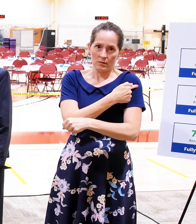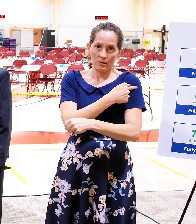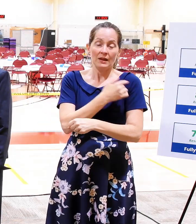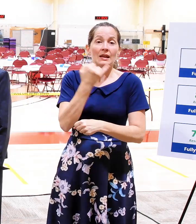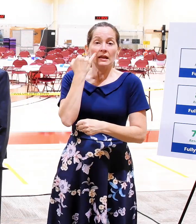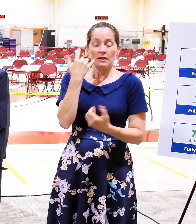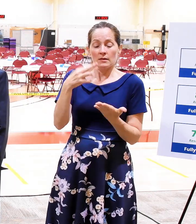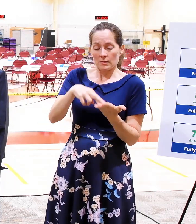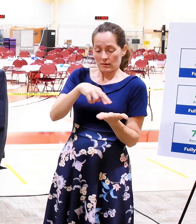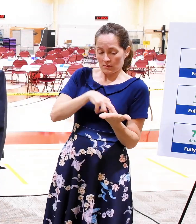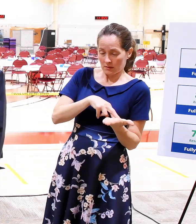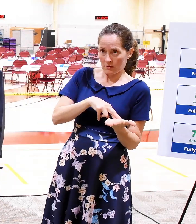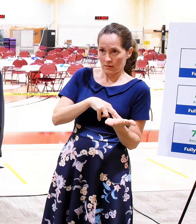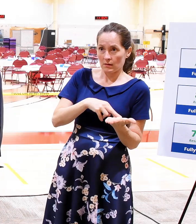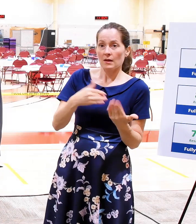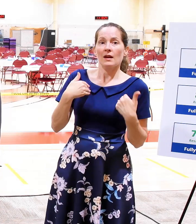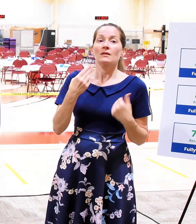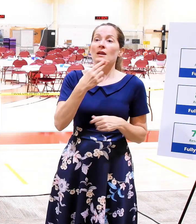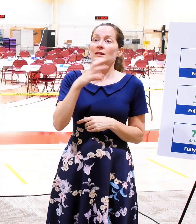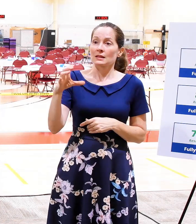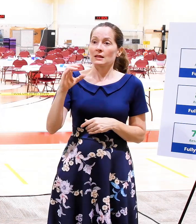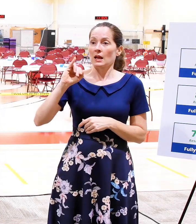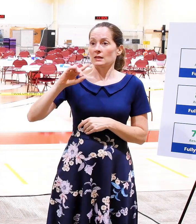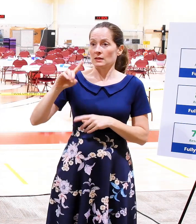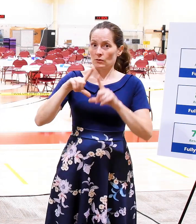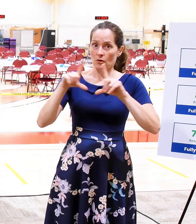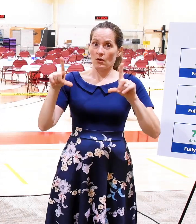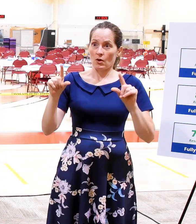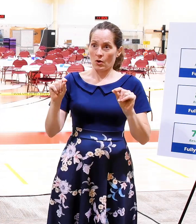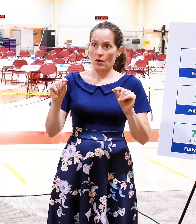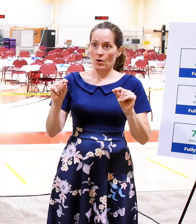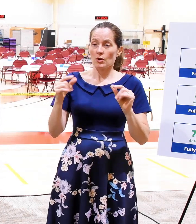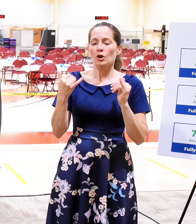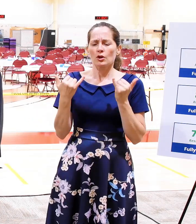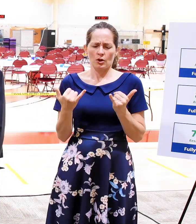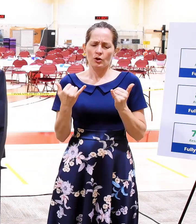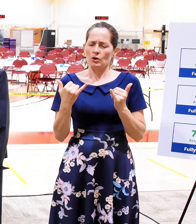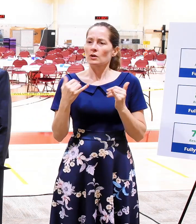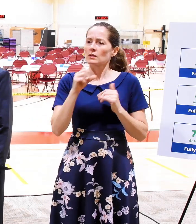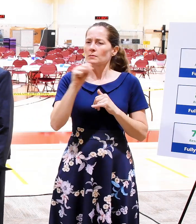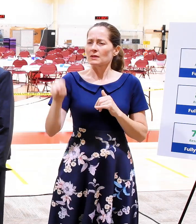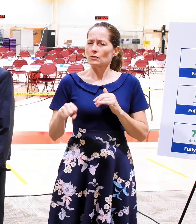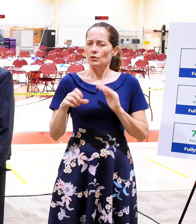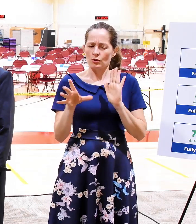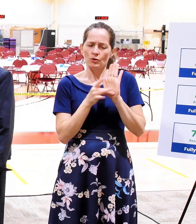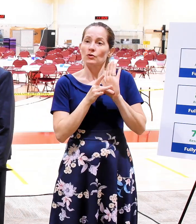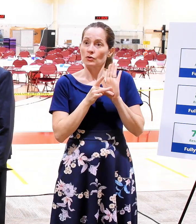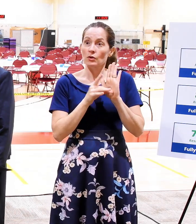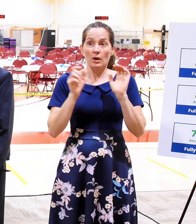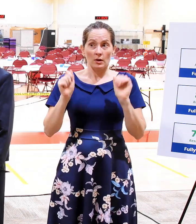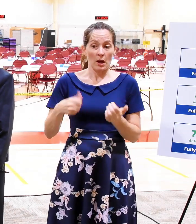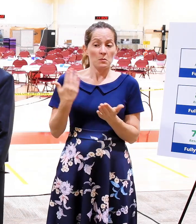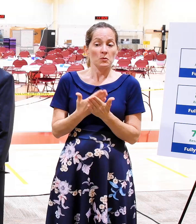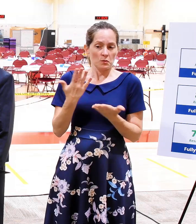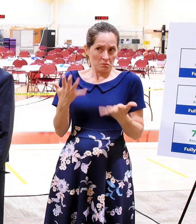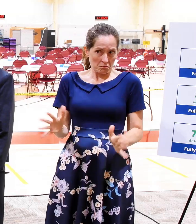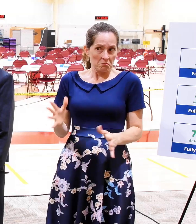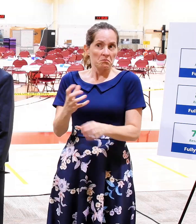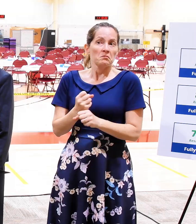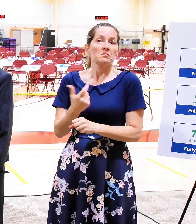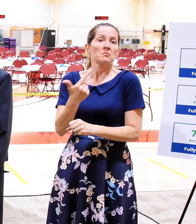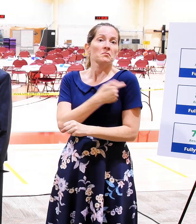active HCC identification card with the current term sticker and who show proof of full vaccination will receive